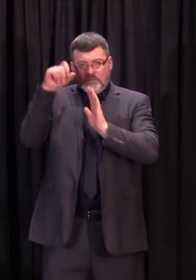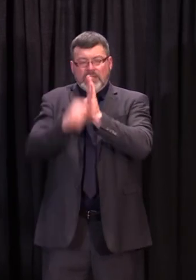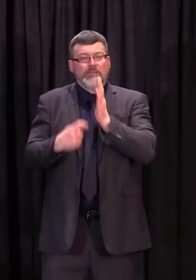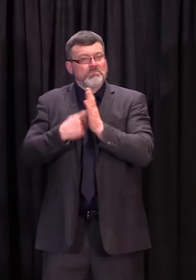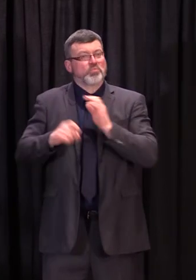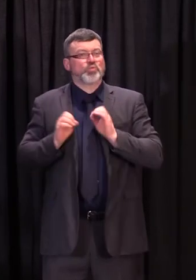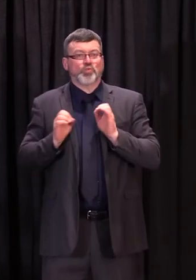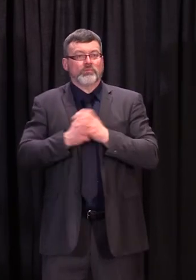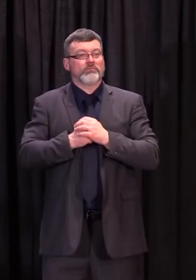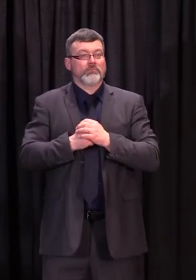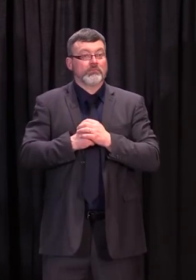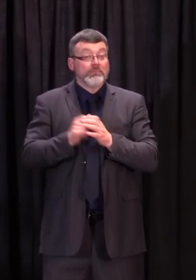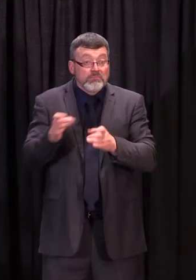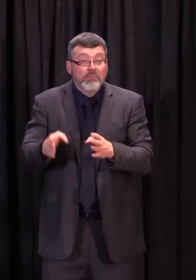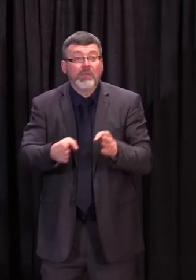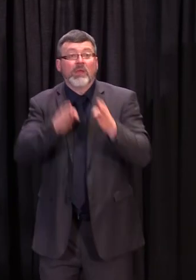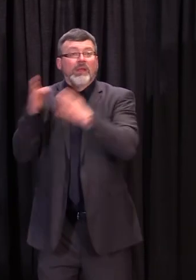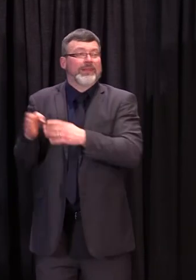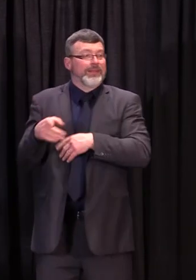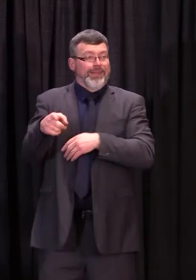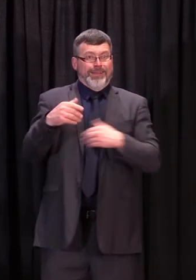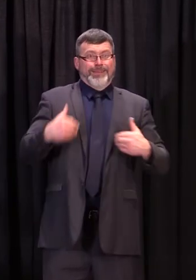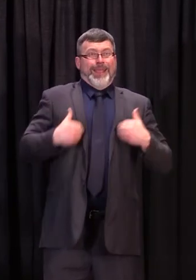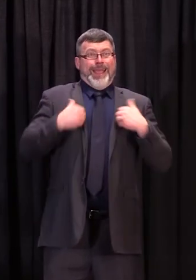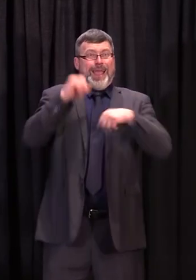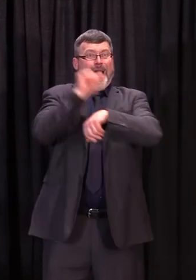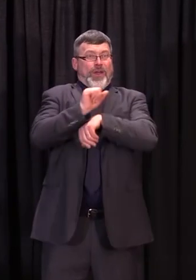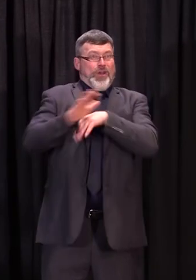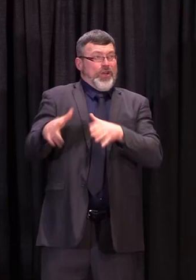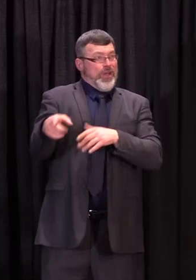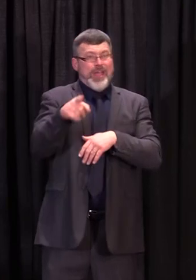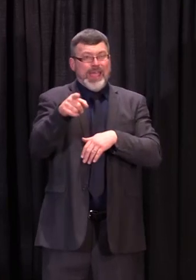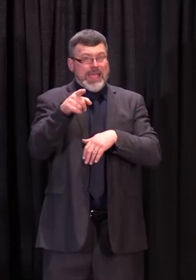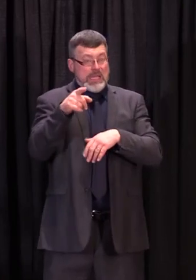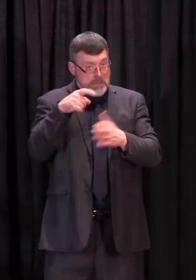And no young worker will pay taxes on their student loan interest.